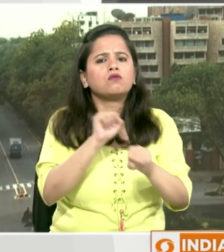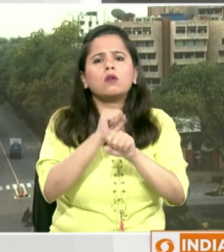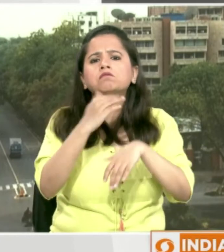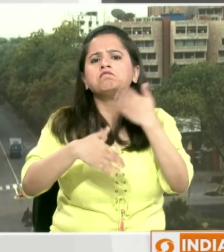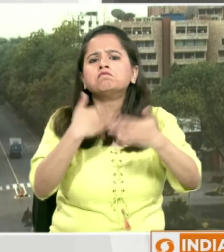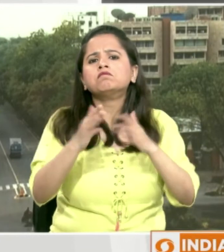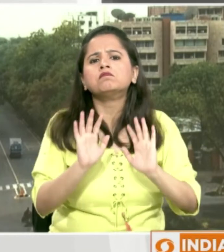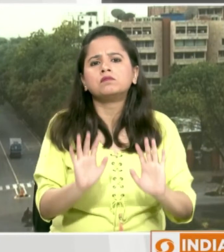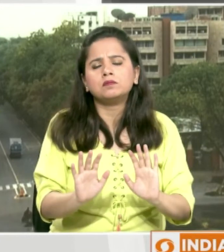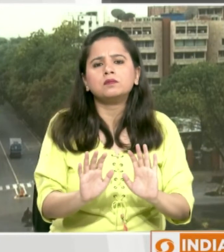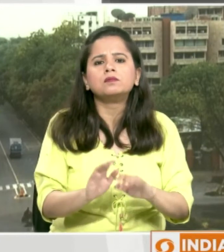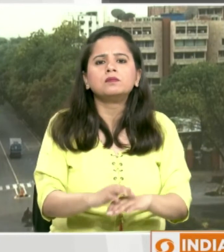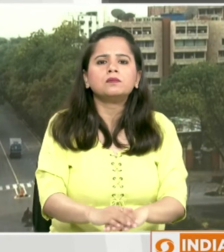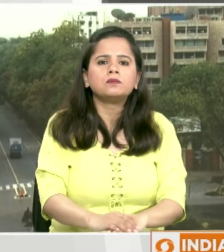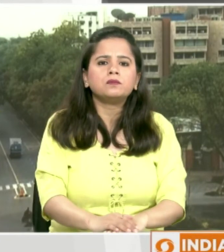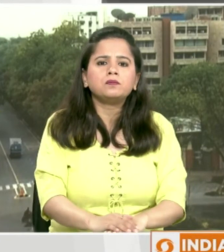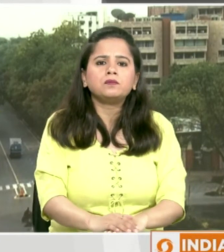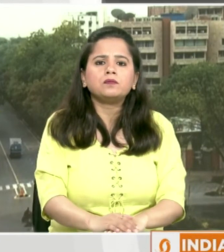Minister.